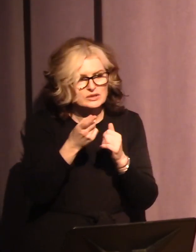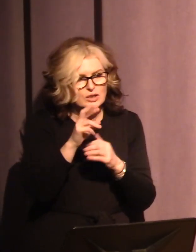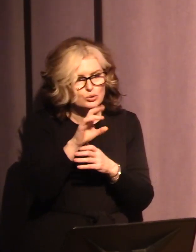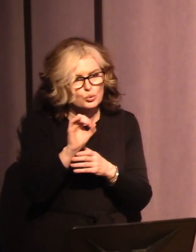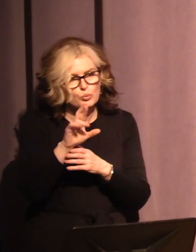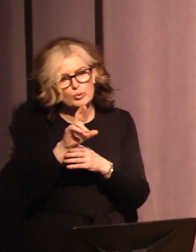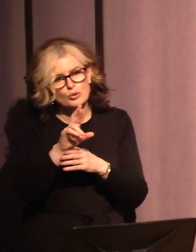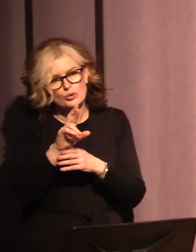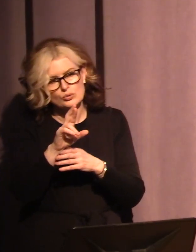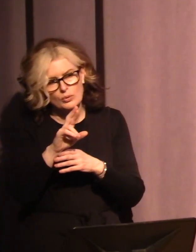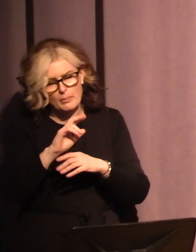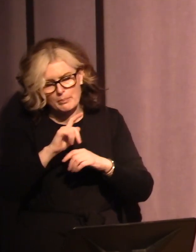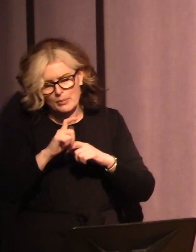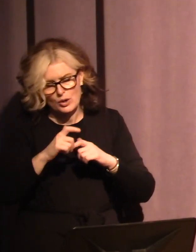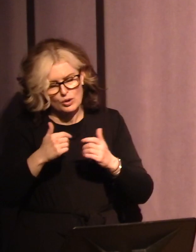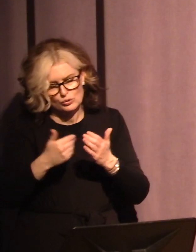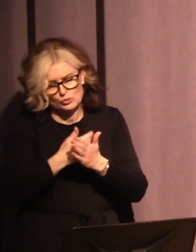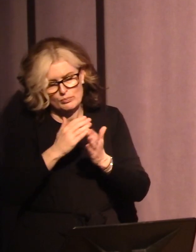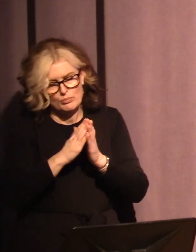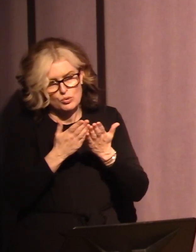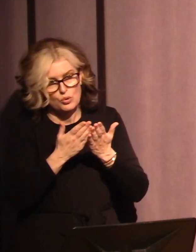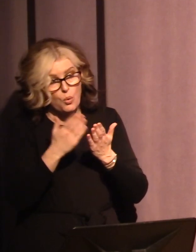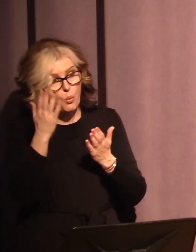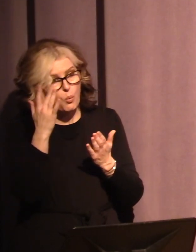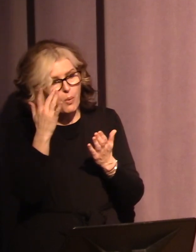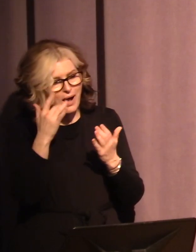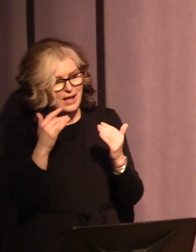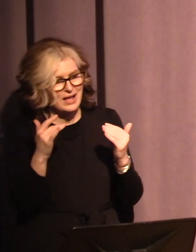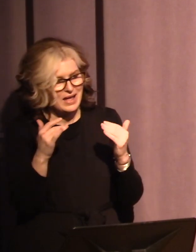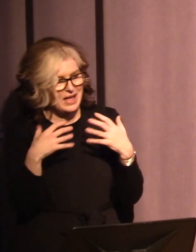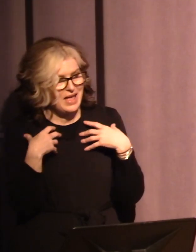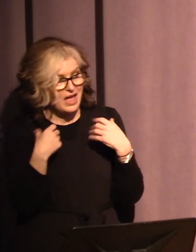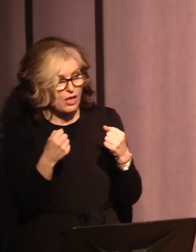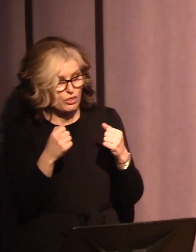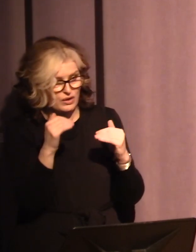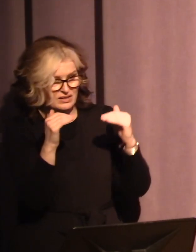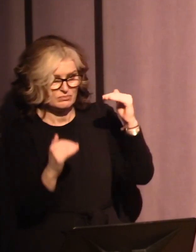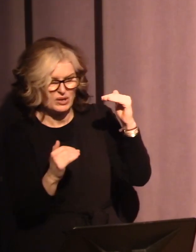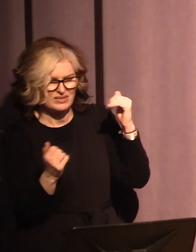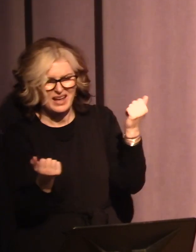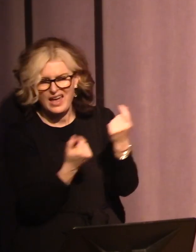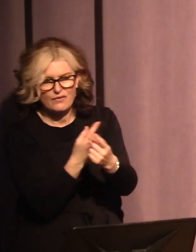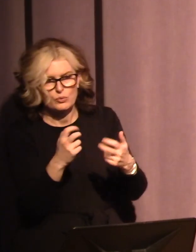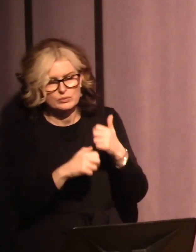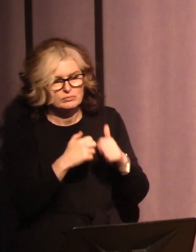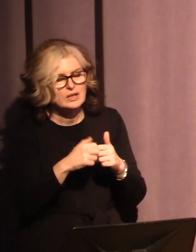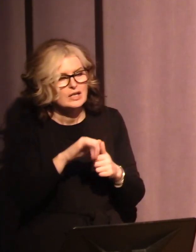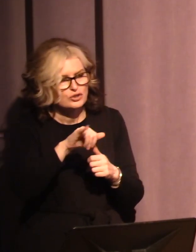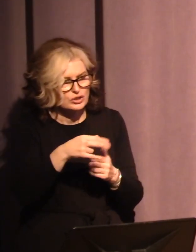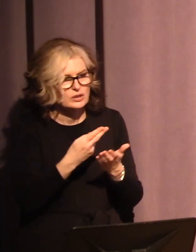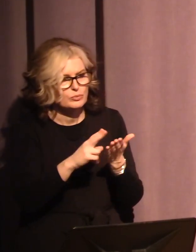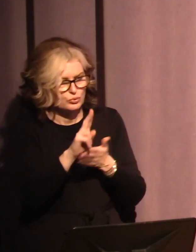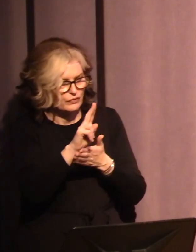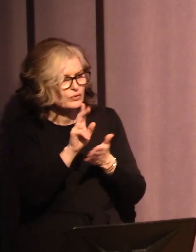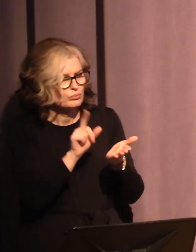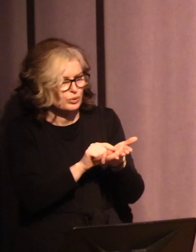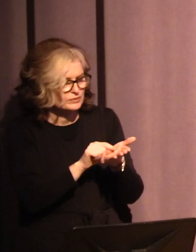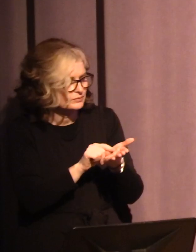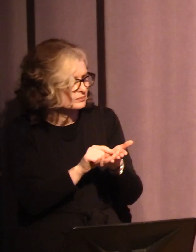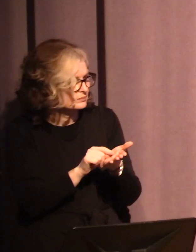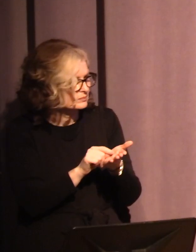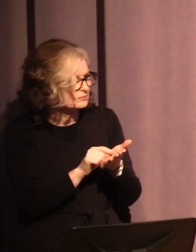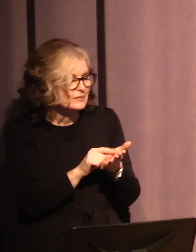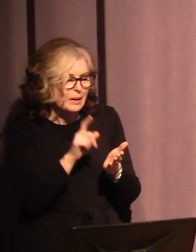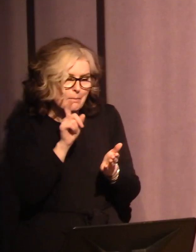Cooper's groundbreaking book, Why Are Health Disparities Everyone's Problem, published by Johns Hopkins University Press. And I'd